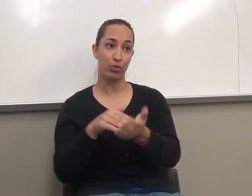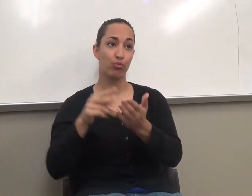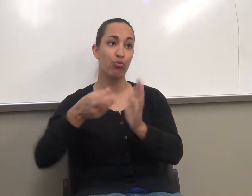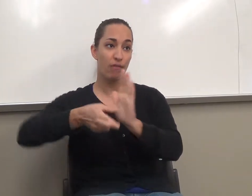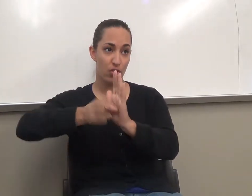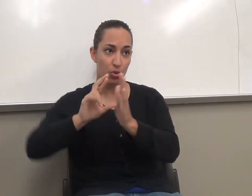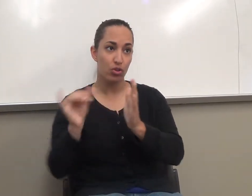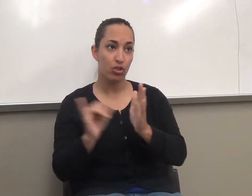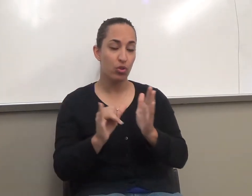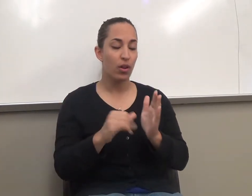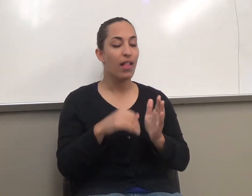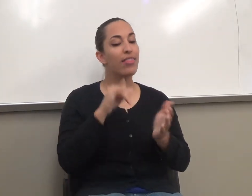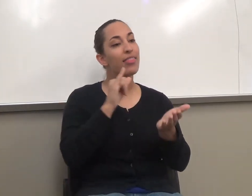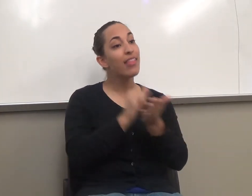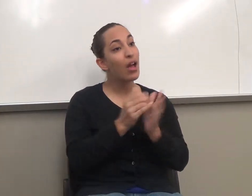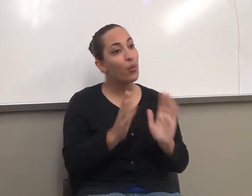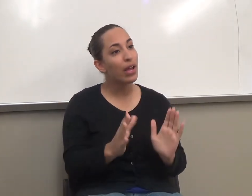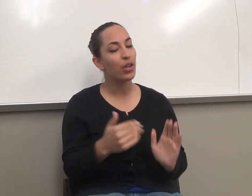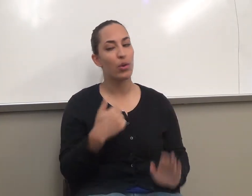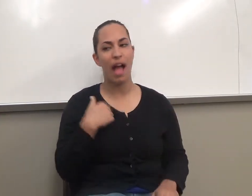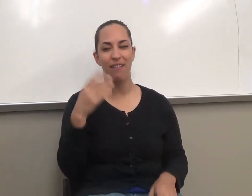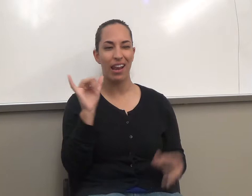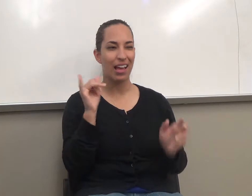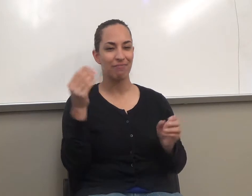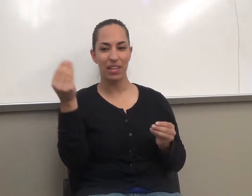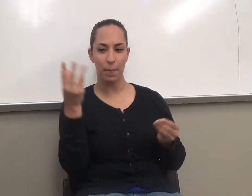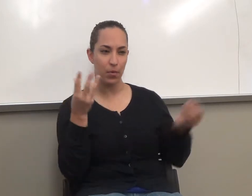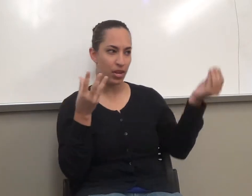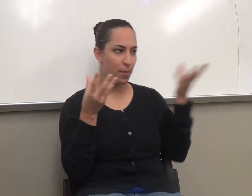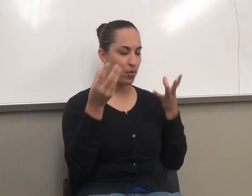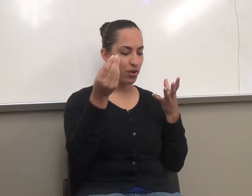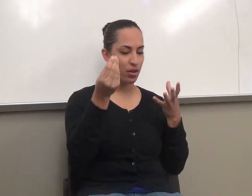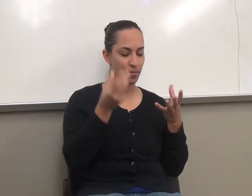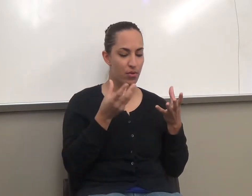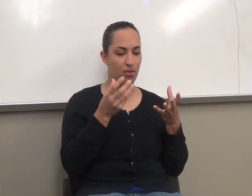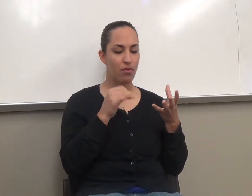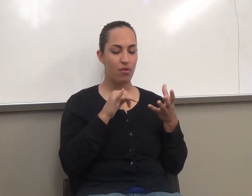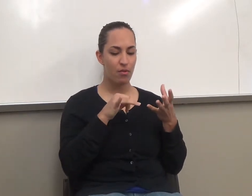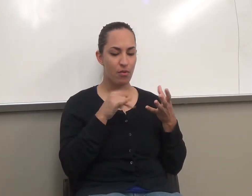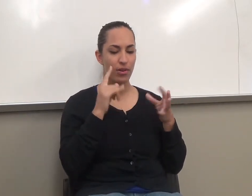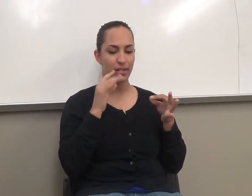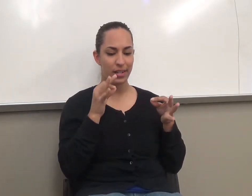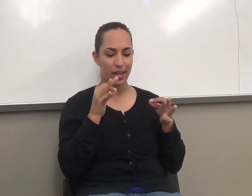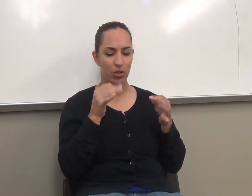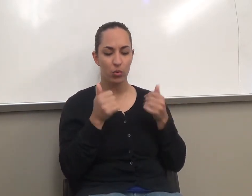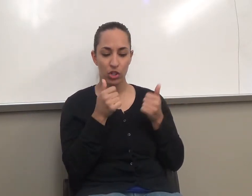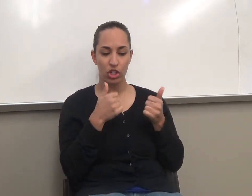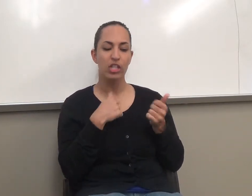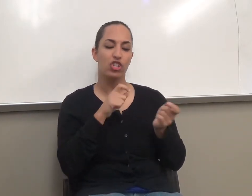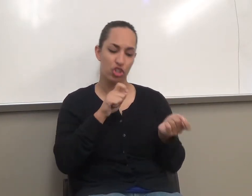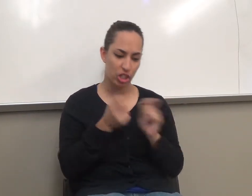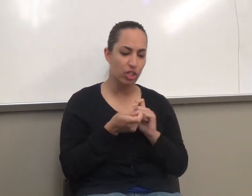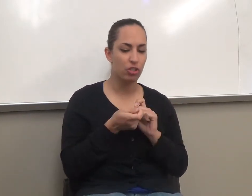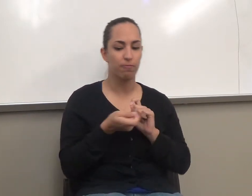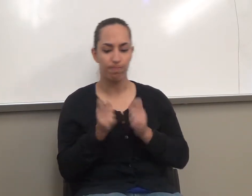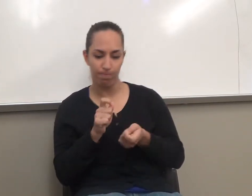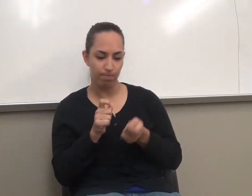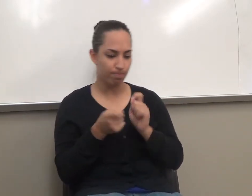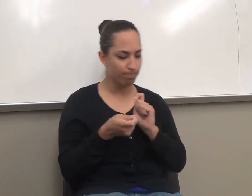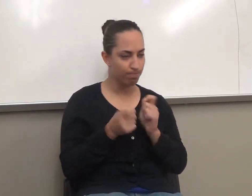input and deciding what changes you want to make, okay? This is the writing process. And to do that, you